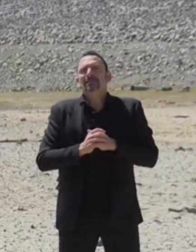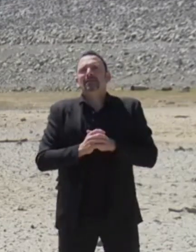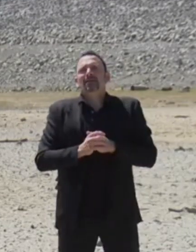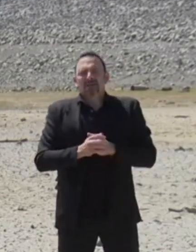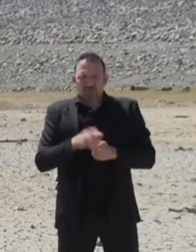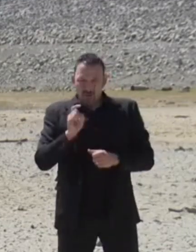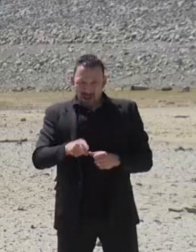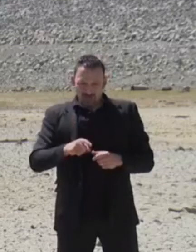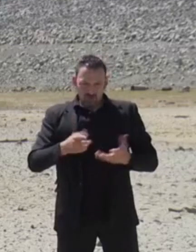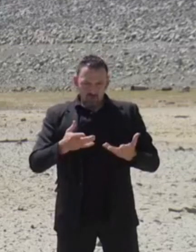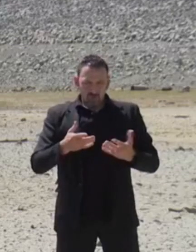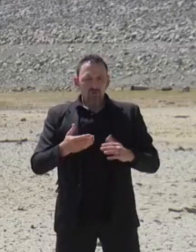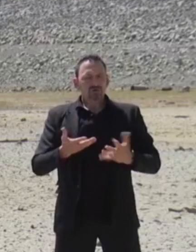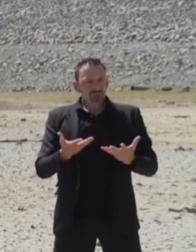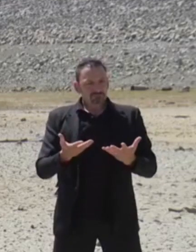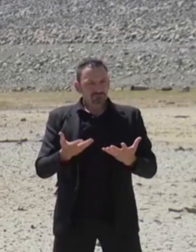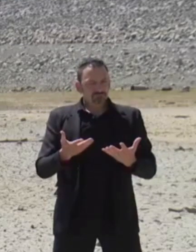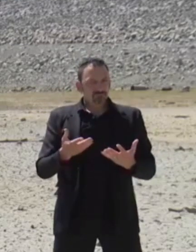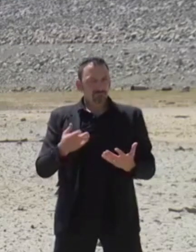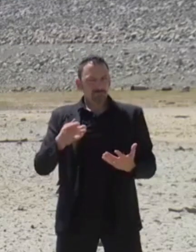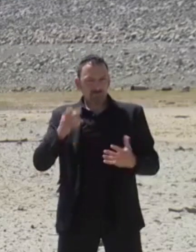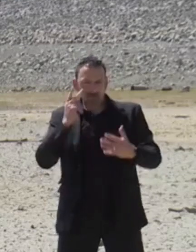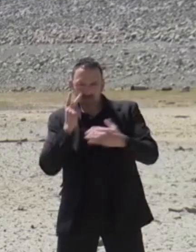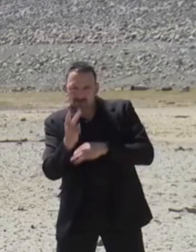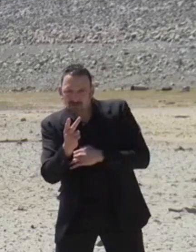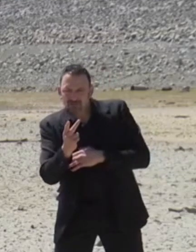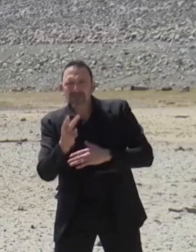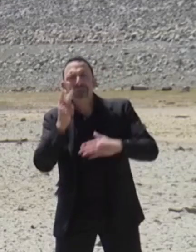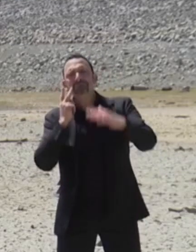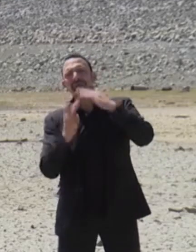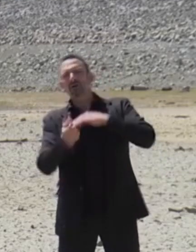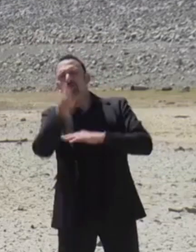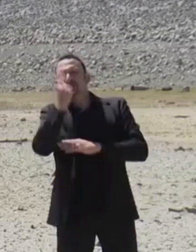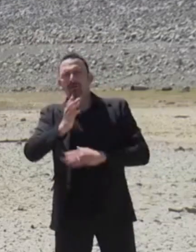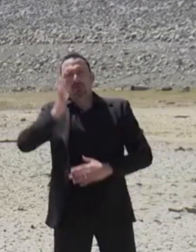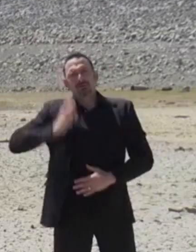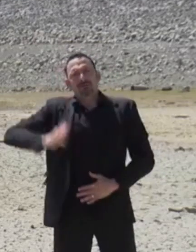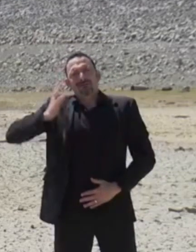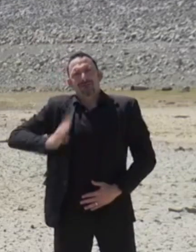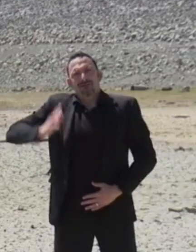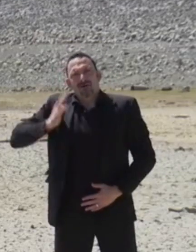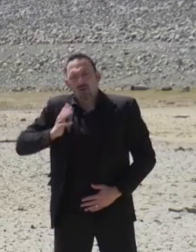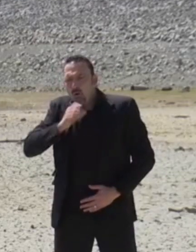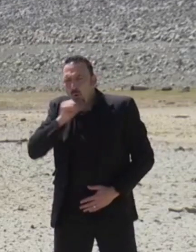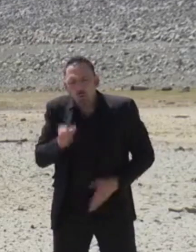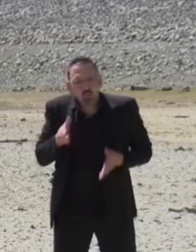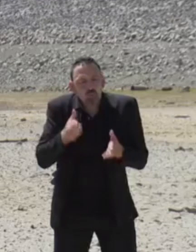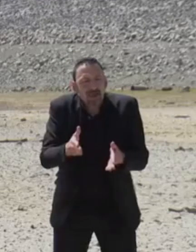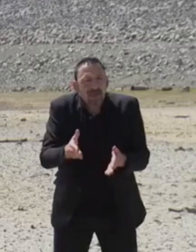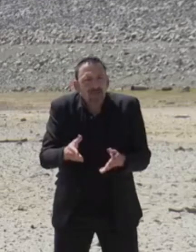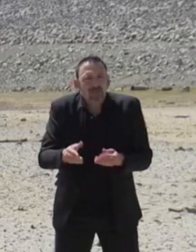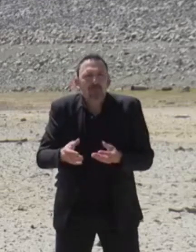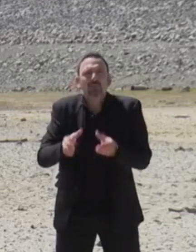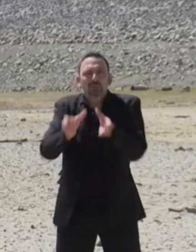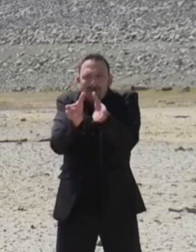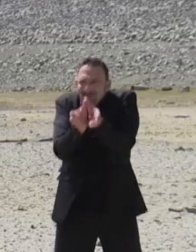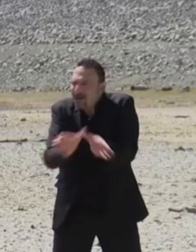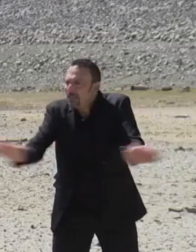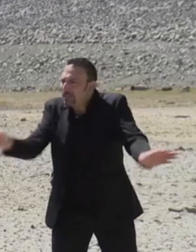disenthrall ourselves with the old ways of managing water supply and distribution. We need to